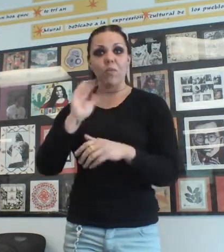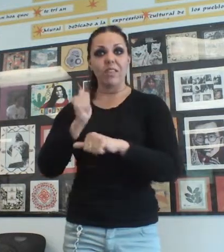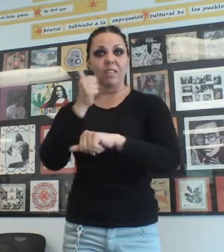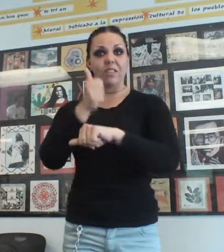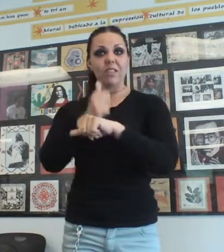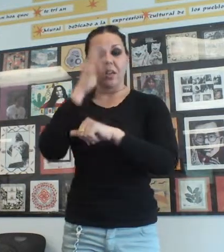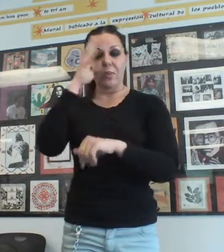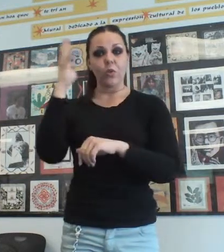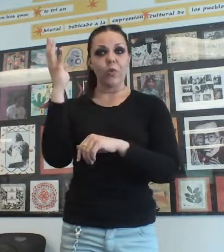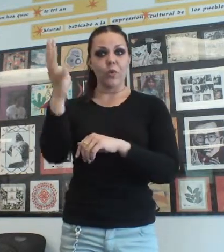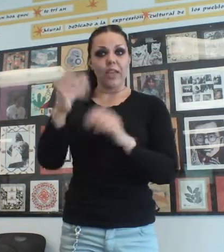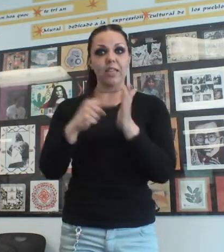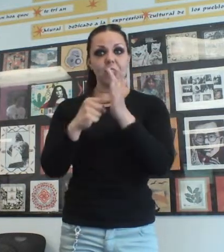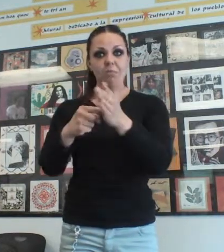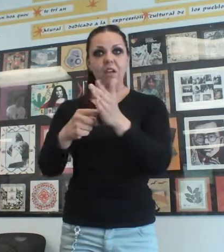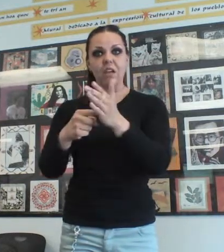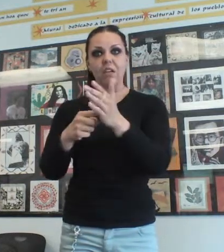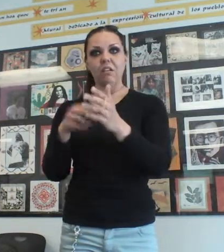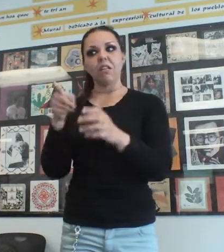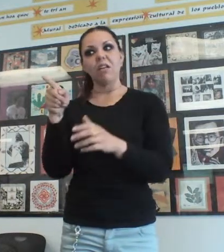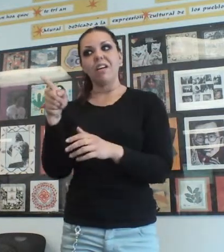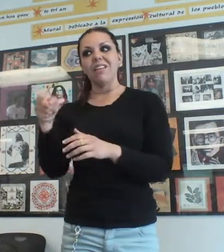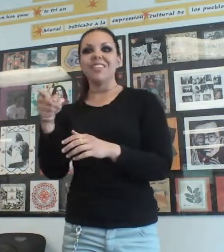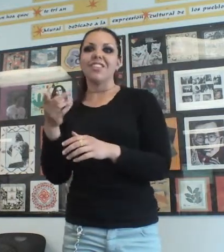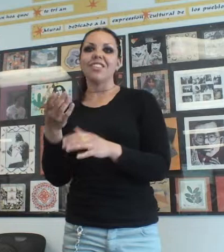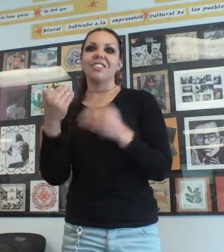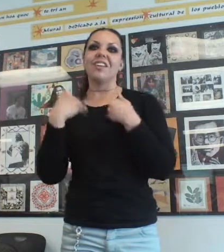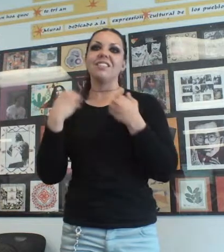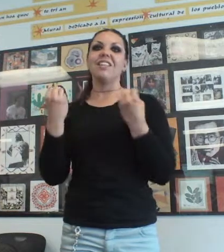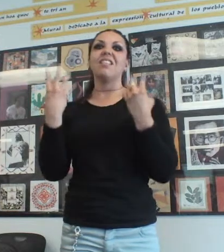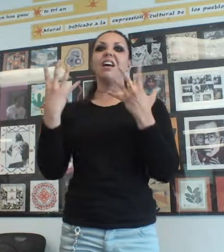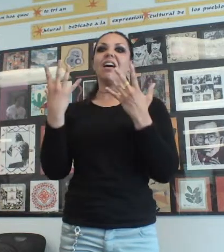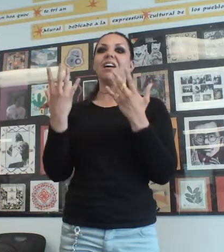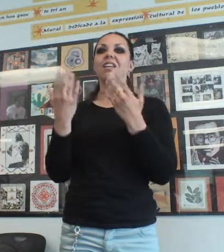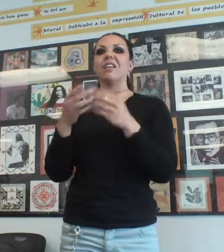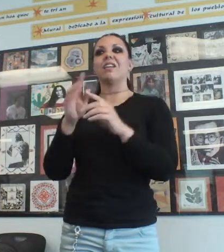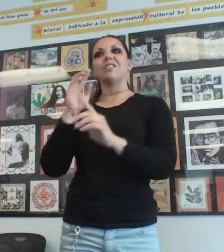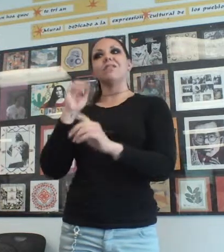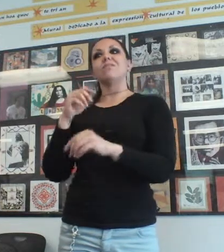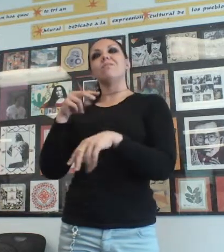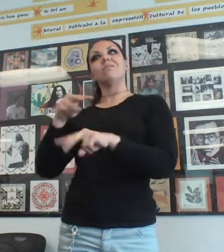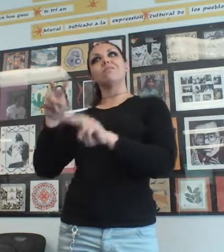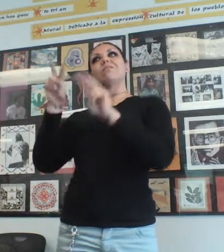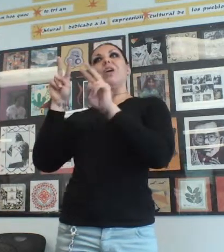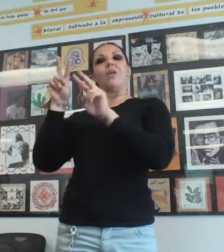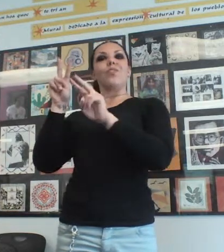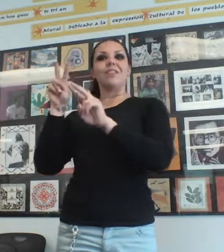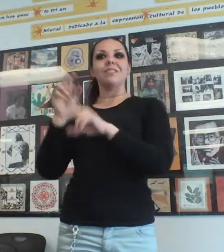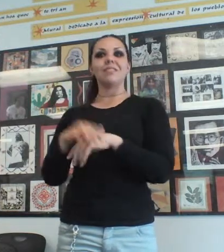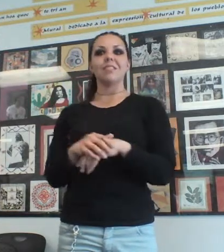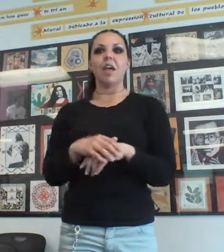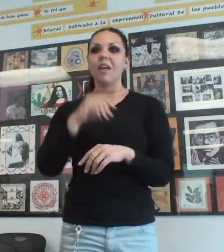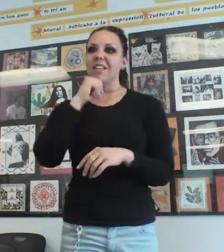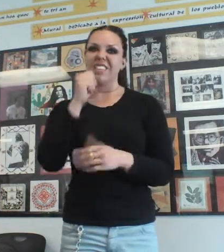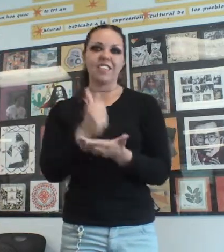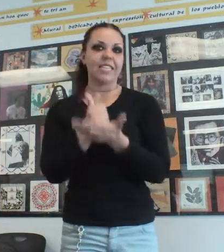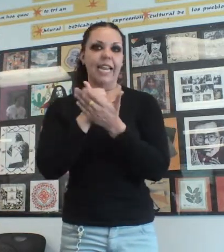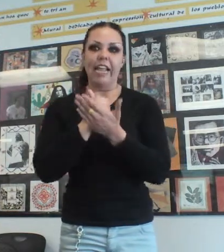acknowledgement for creating this type of system. Doesn't really give us much help though. Then we have Deborah